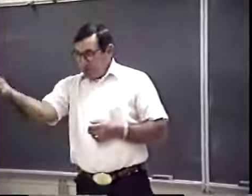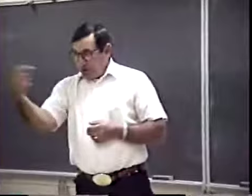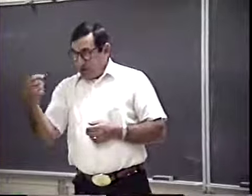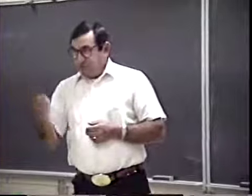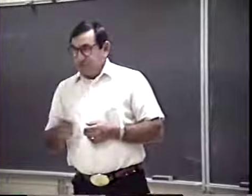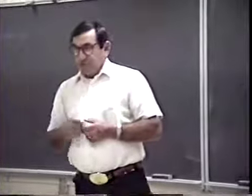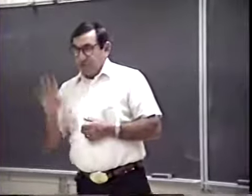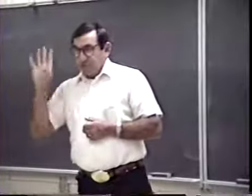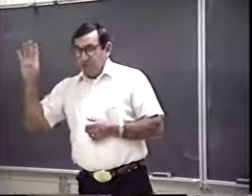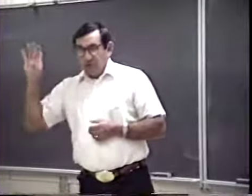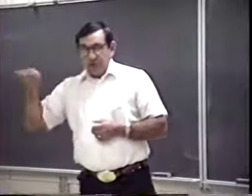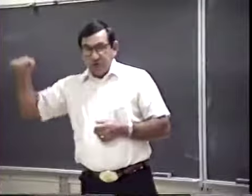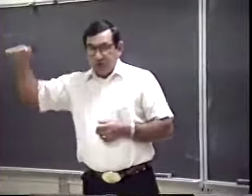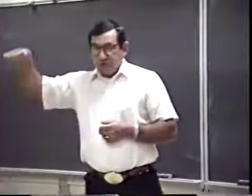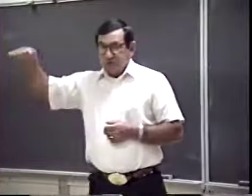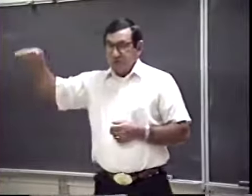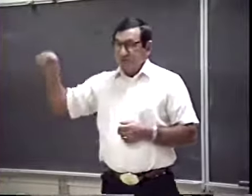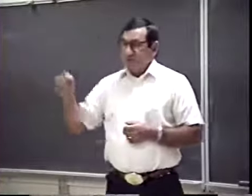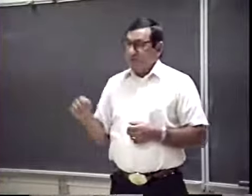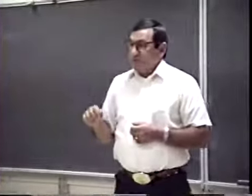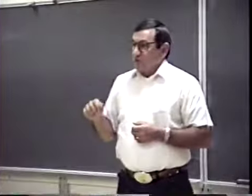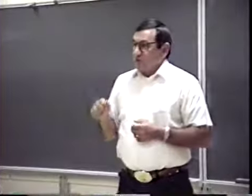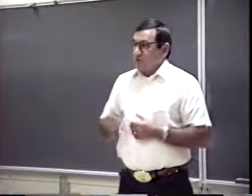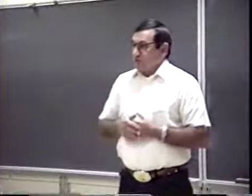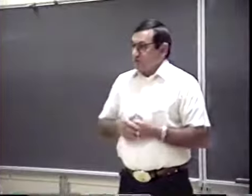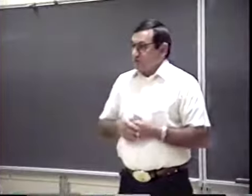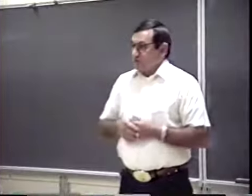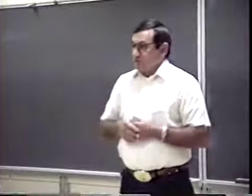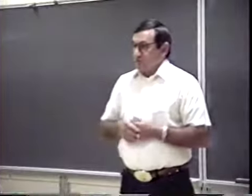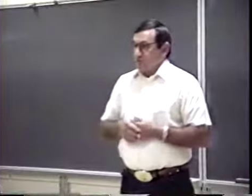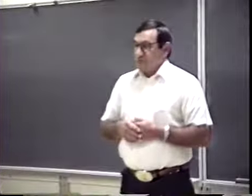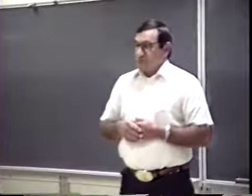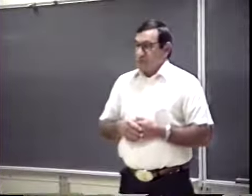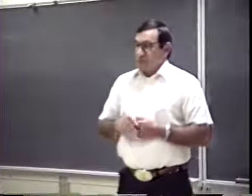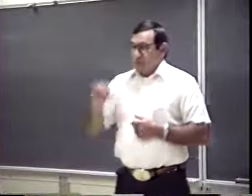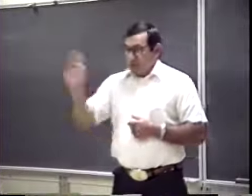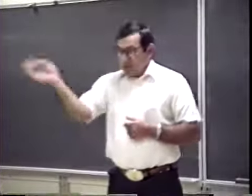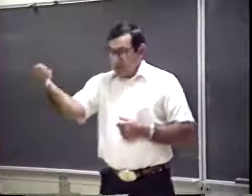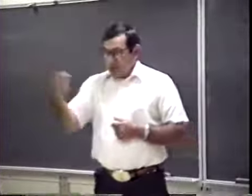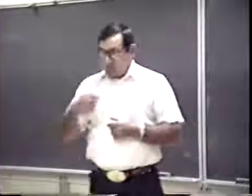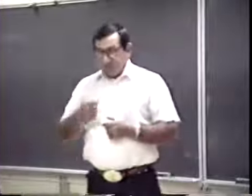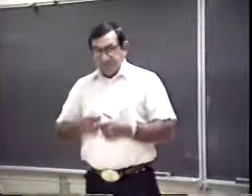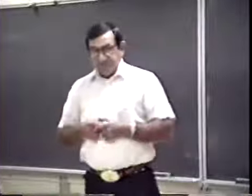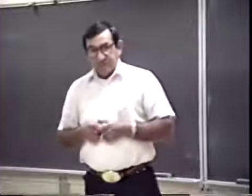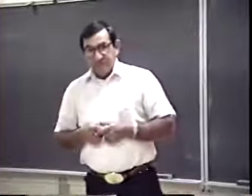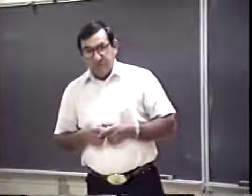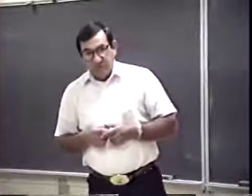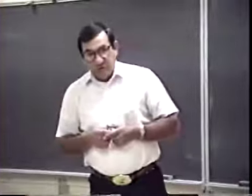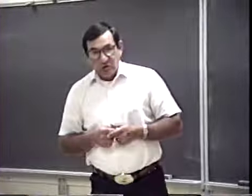me 4 of your young warriors." They sent him 4